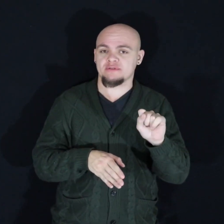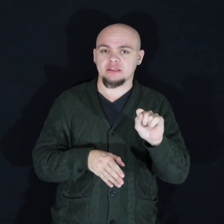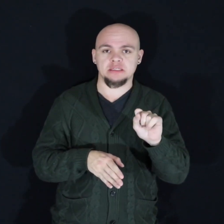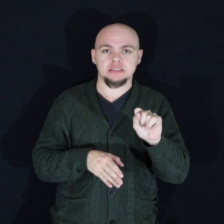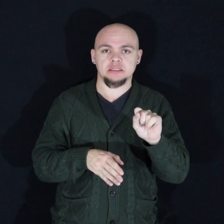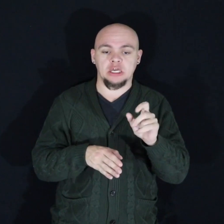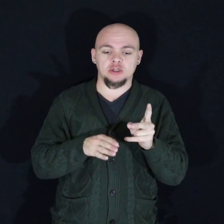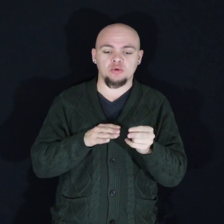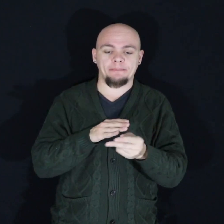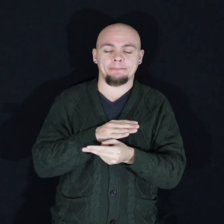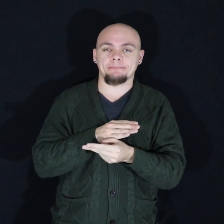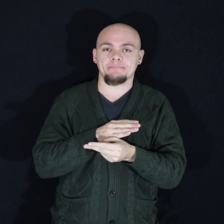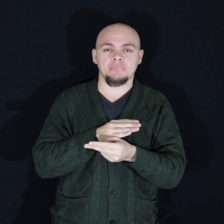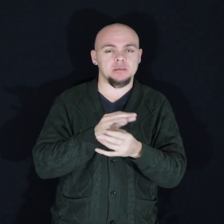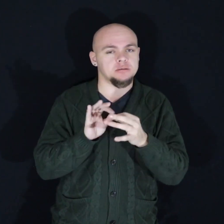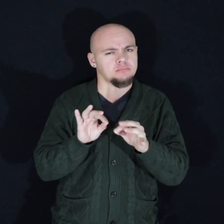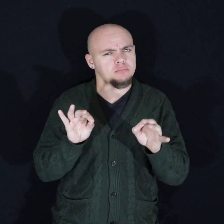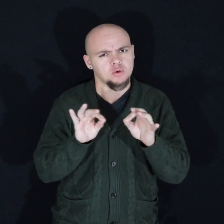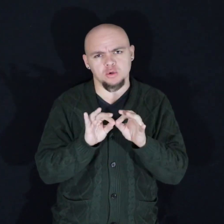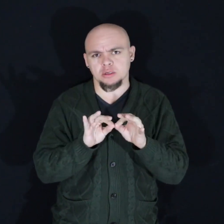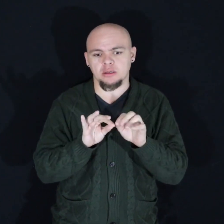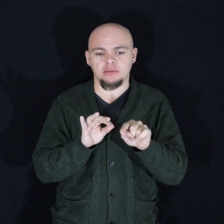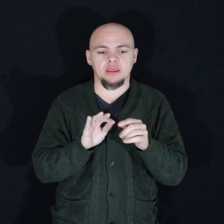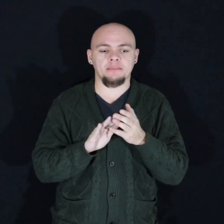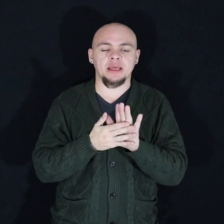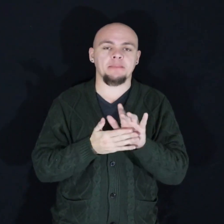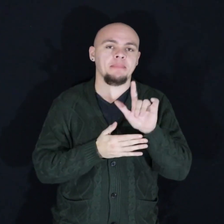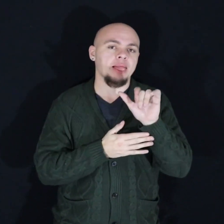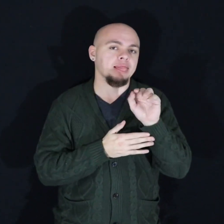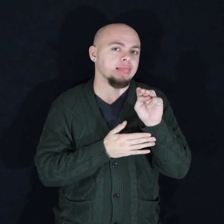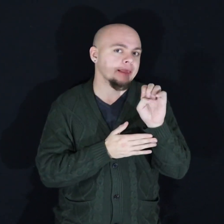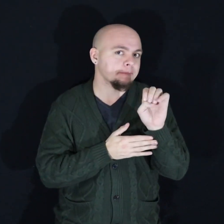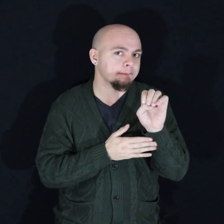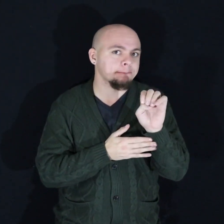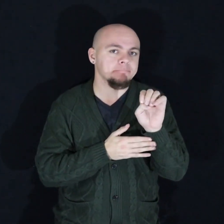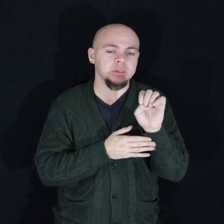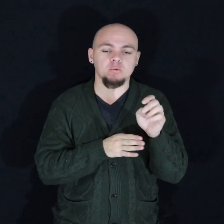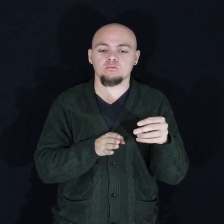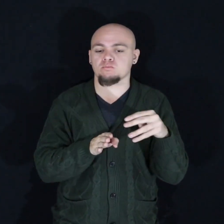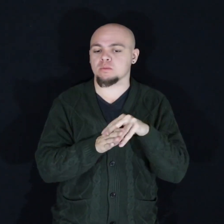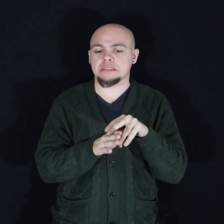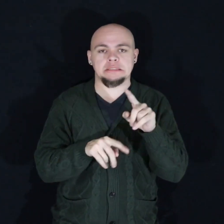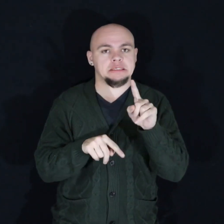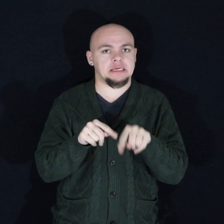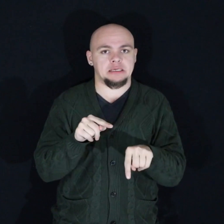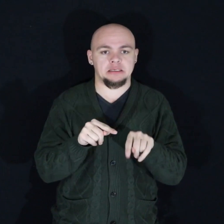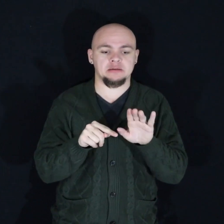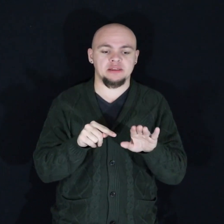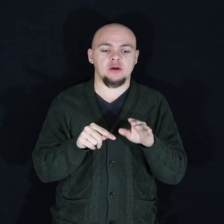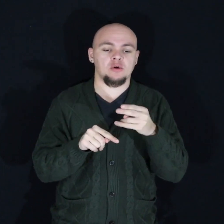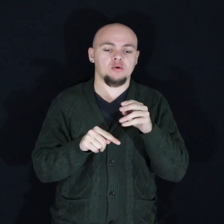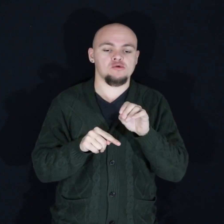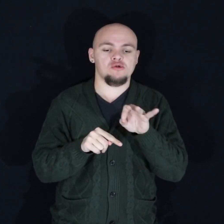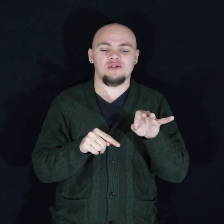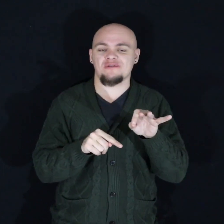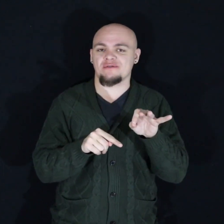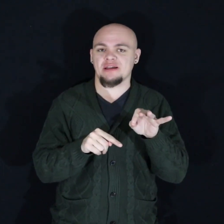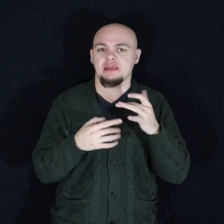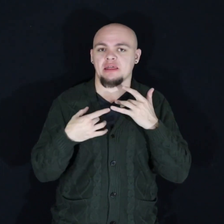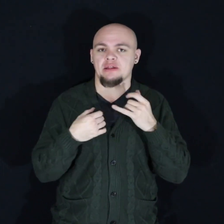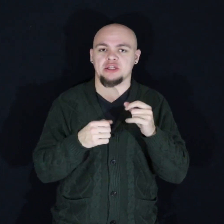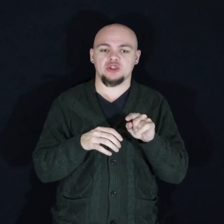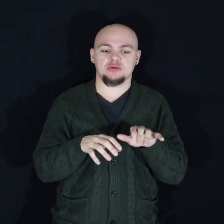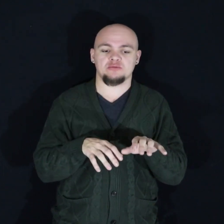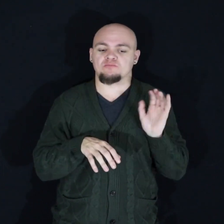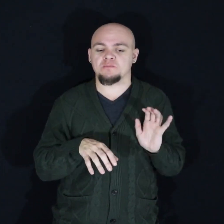really important in a horse. A horse can become lame and not be ridden if they have poor hoof health. Misty would jerk